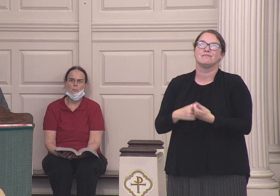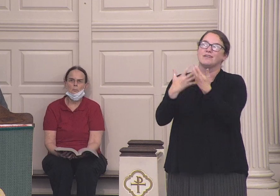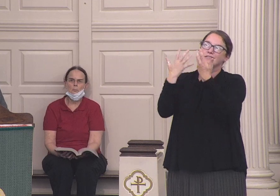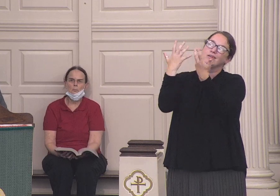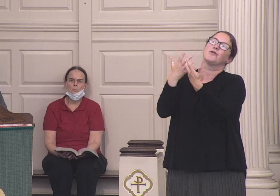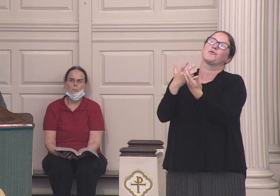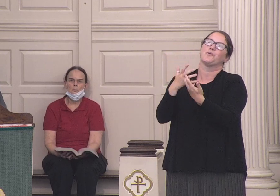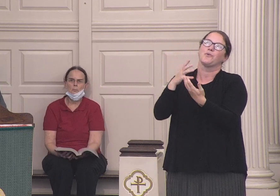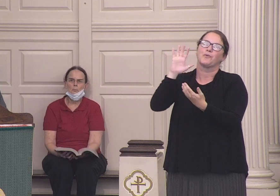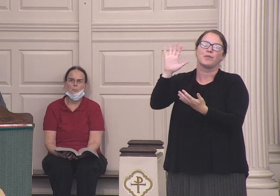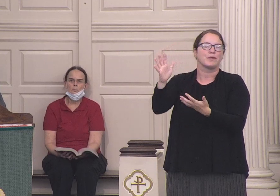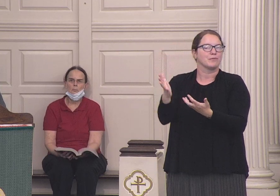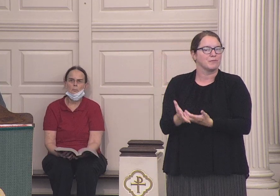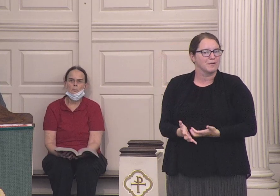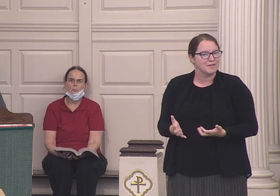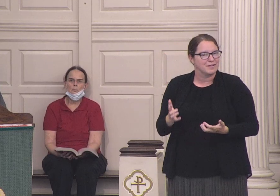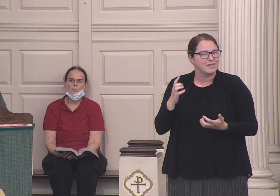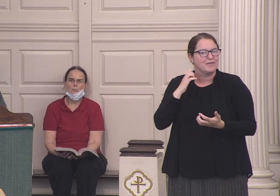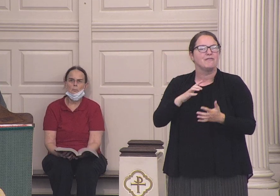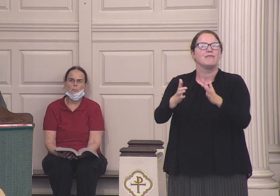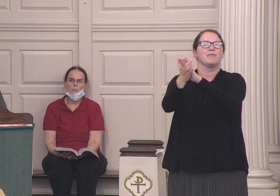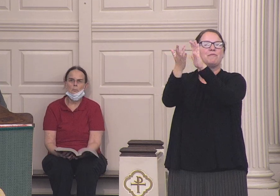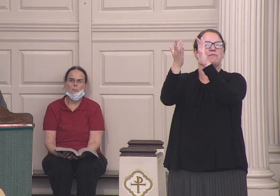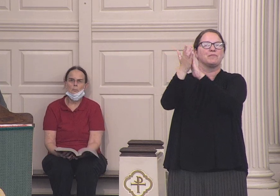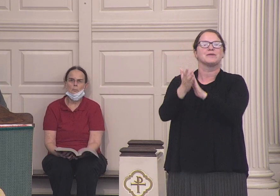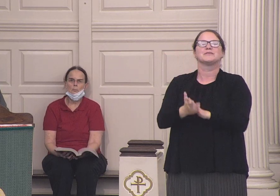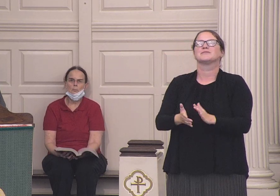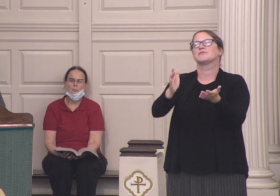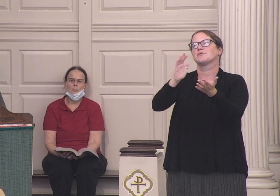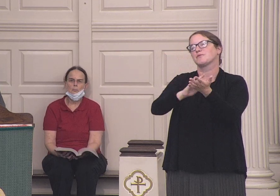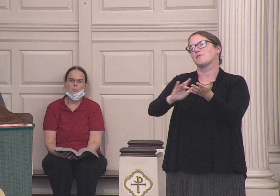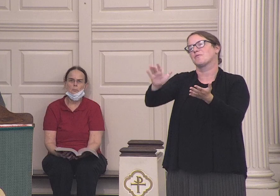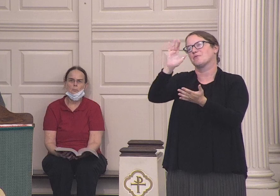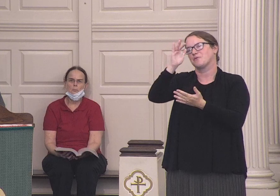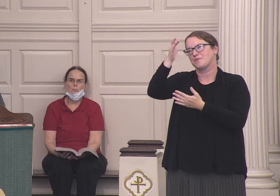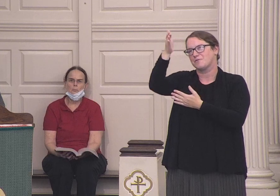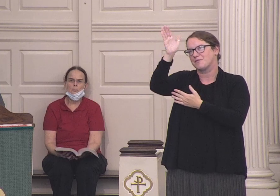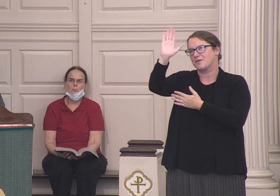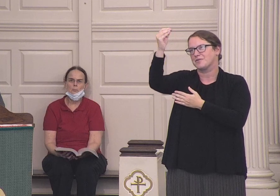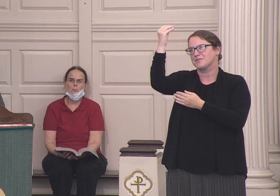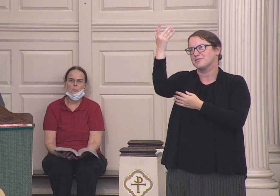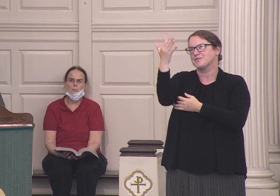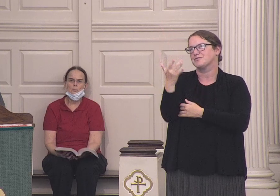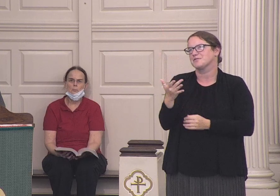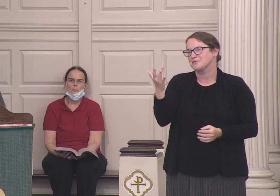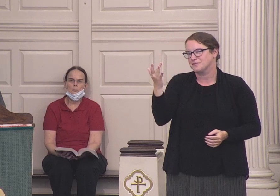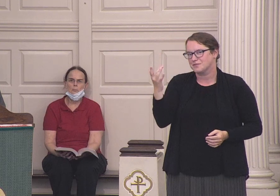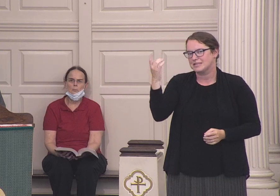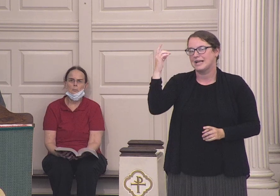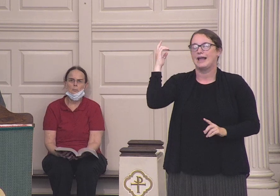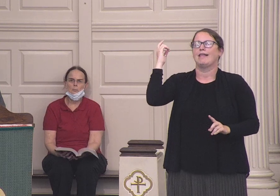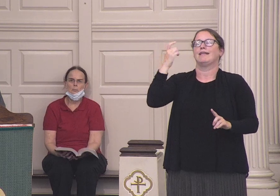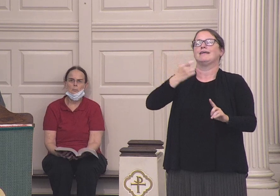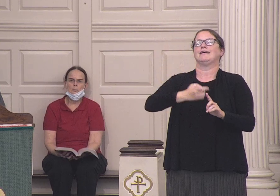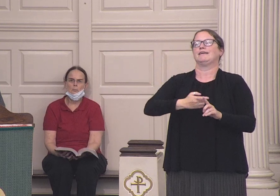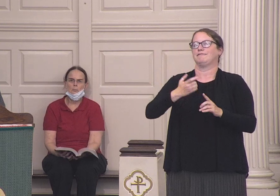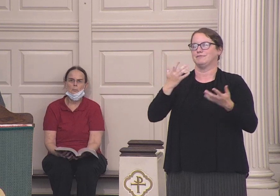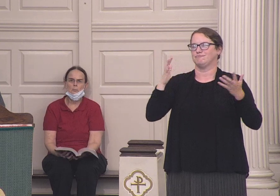will, for the praise of the glory of God's grace that he granted us in the